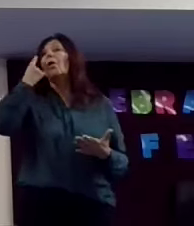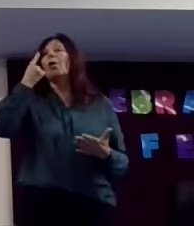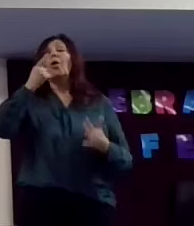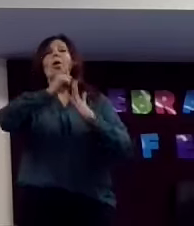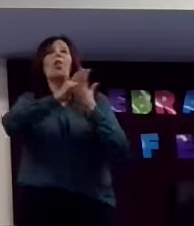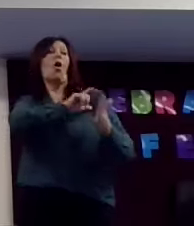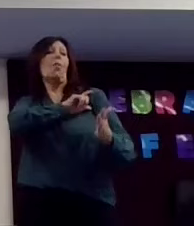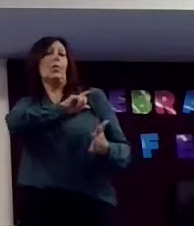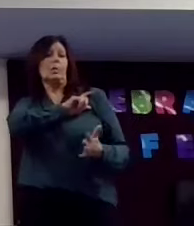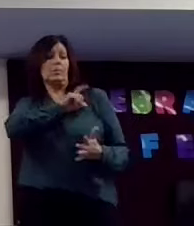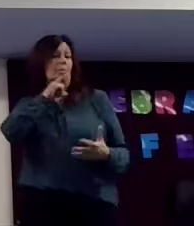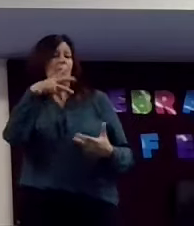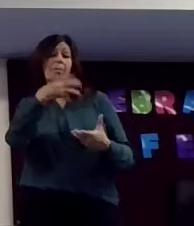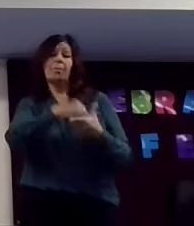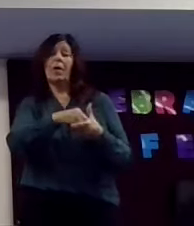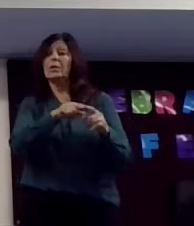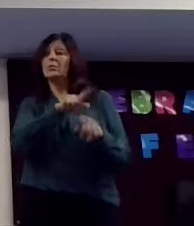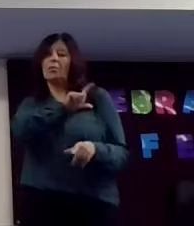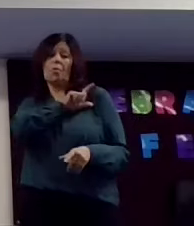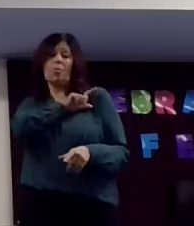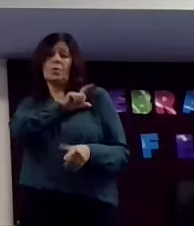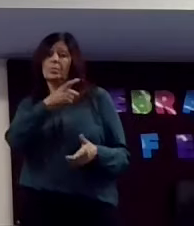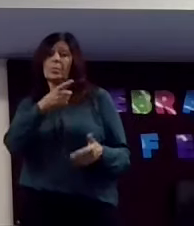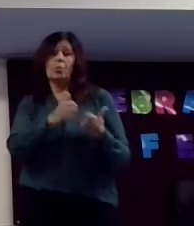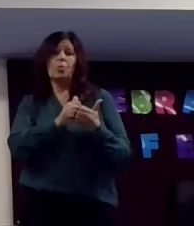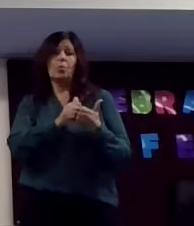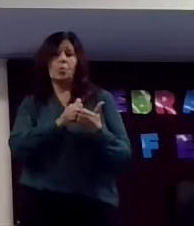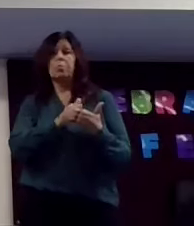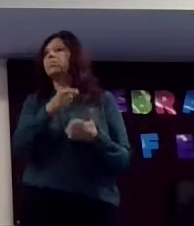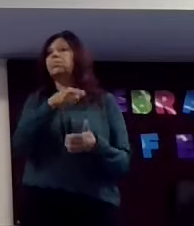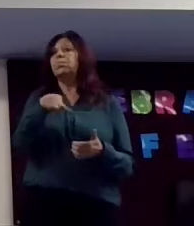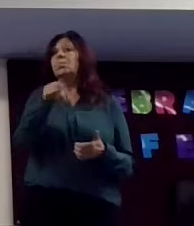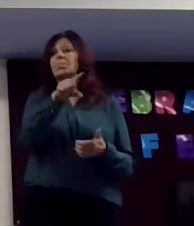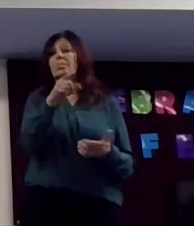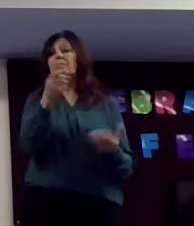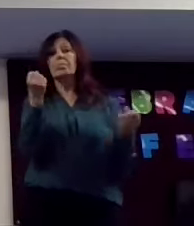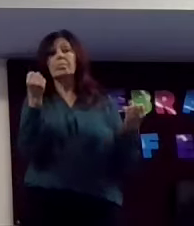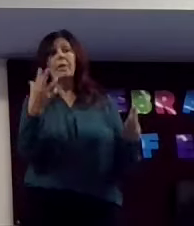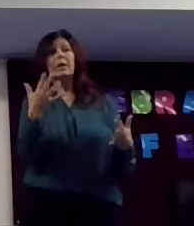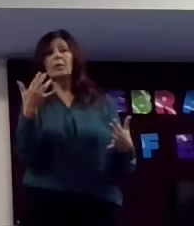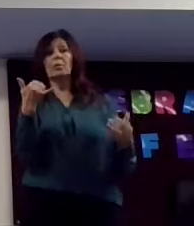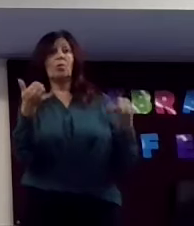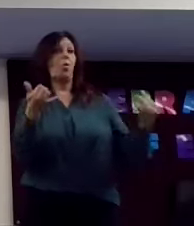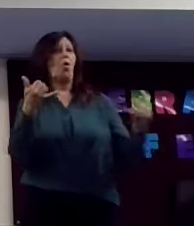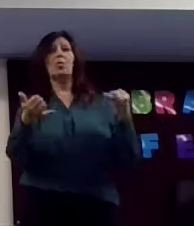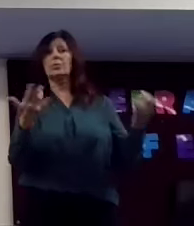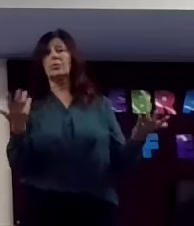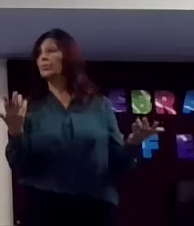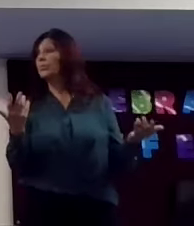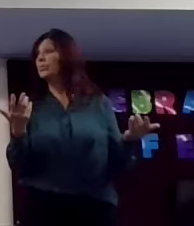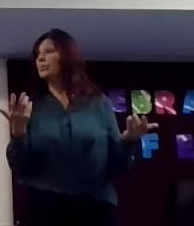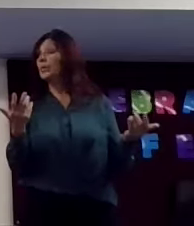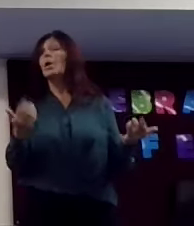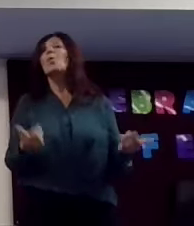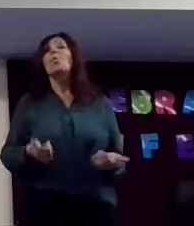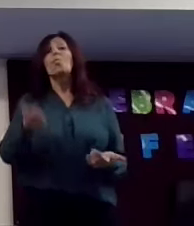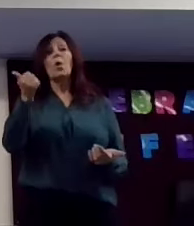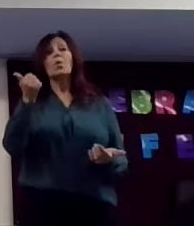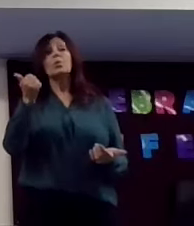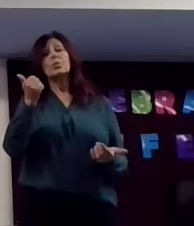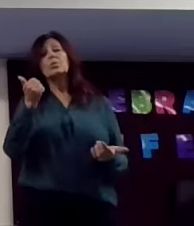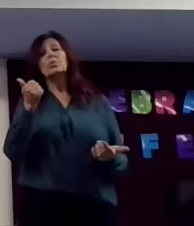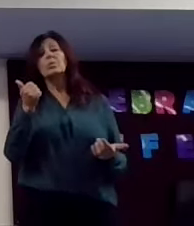law enforcement. I've been involved as a law enforcement officer with many calls of emotionally